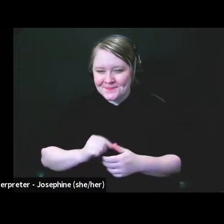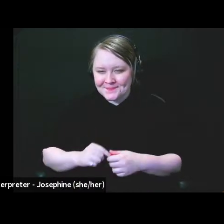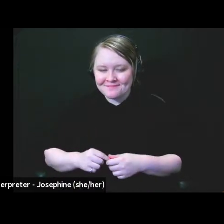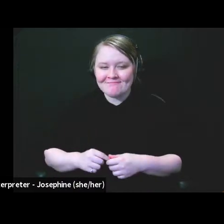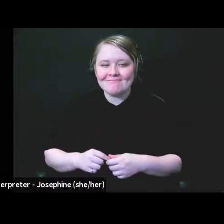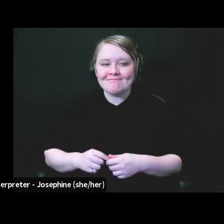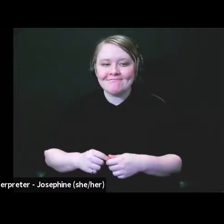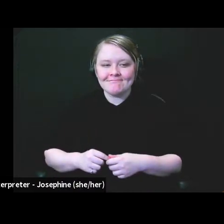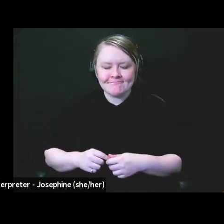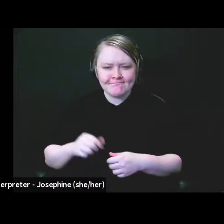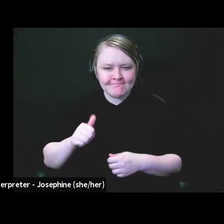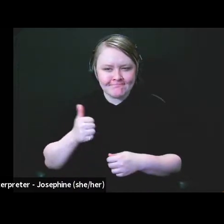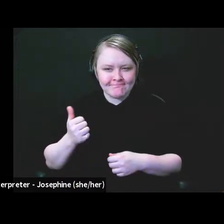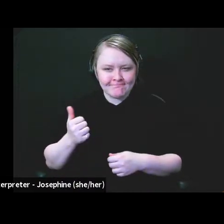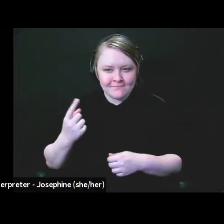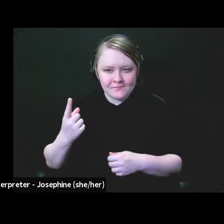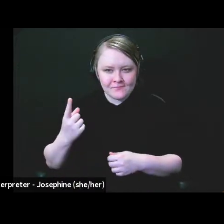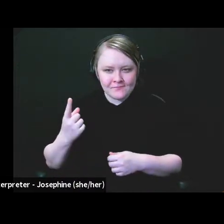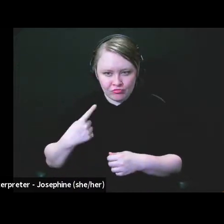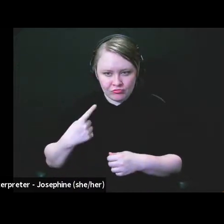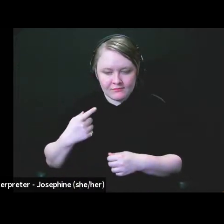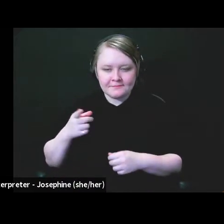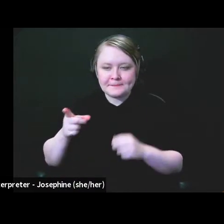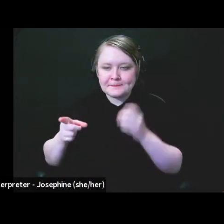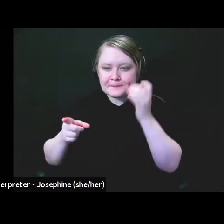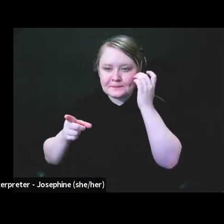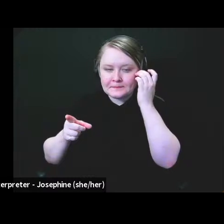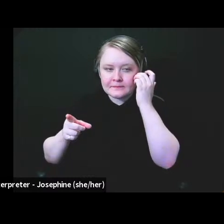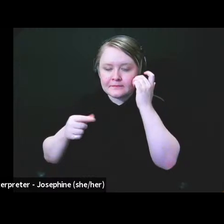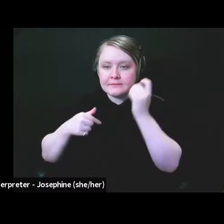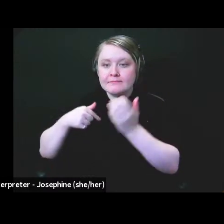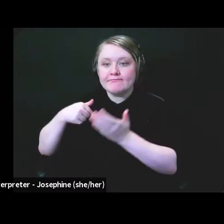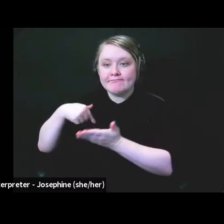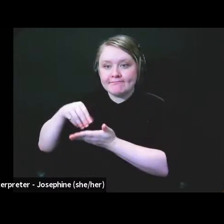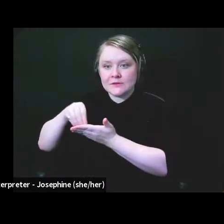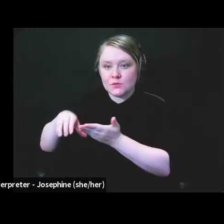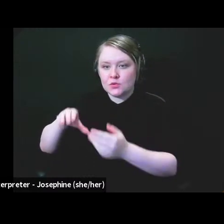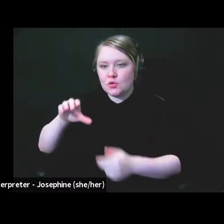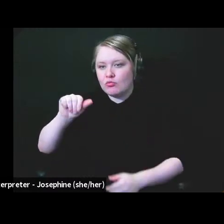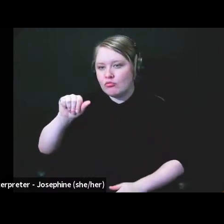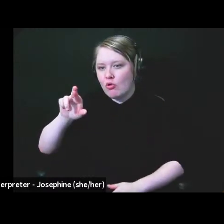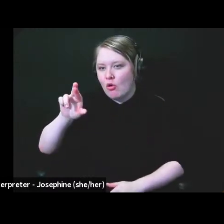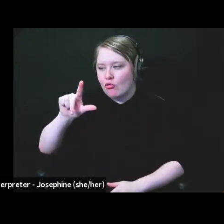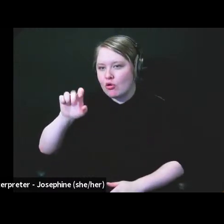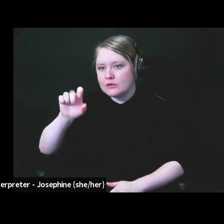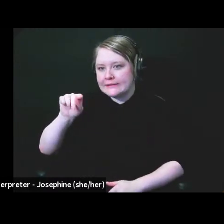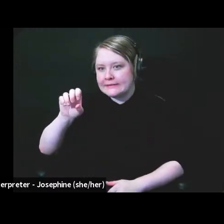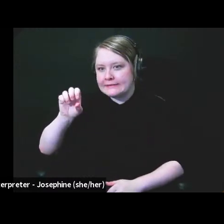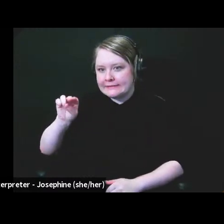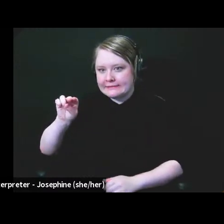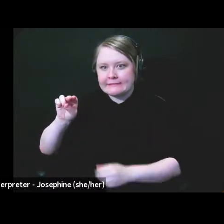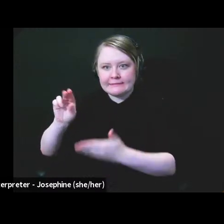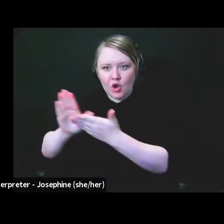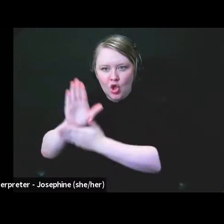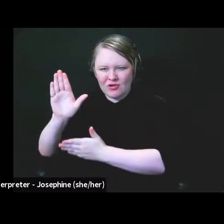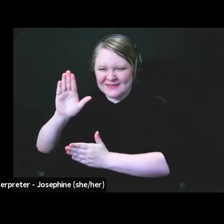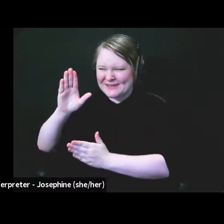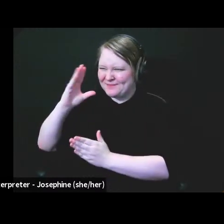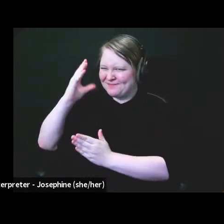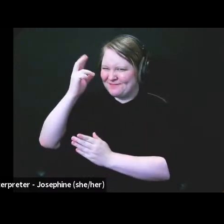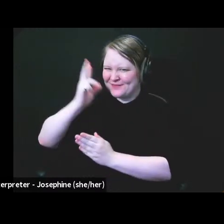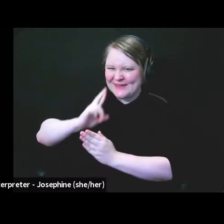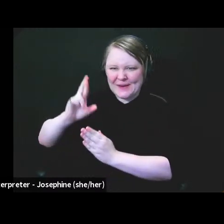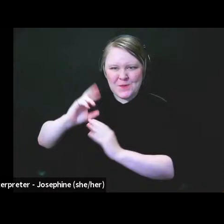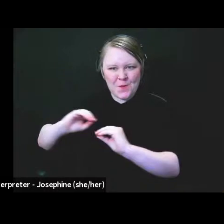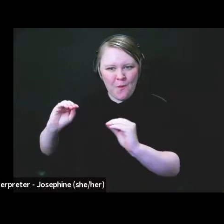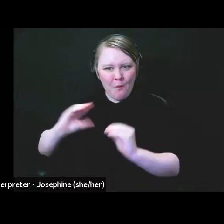So we have another question here in the chat. I'm a student at Carrollton College and I have realized that my campus needs a trans-centered activist